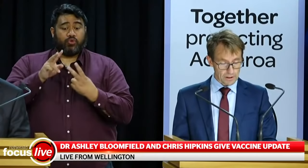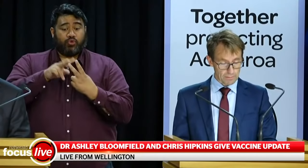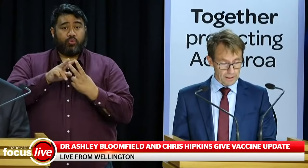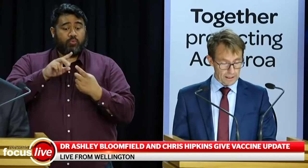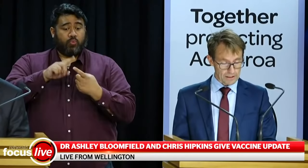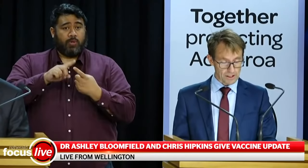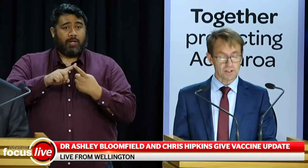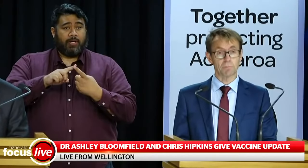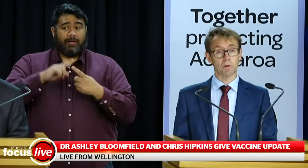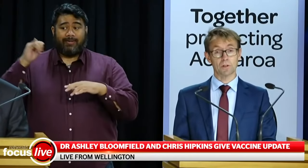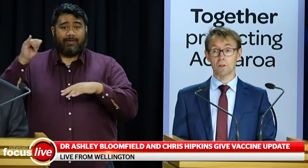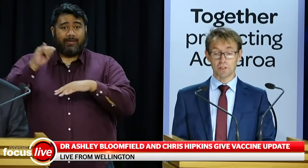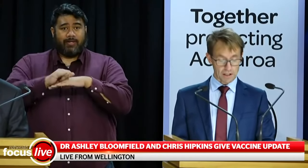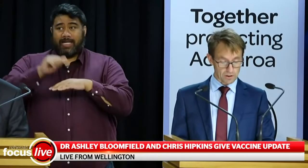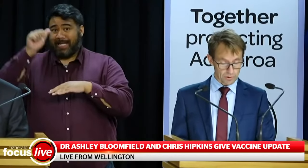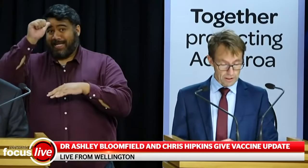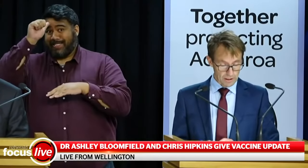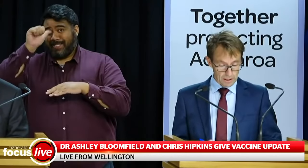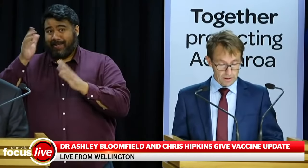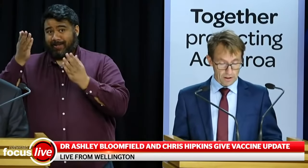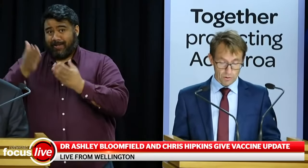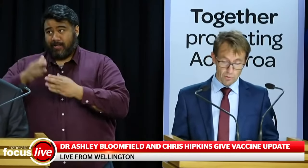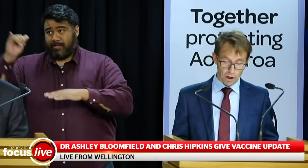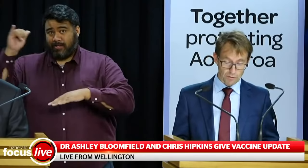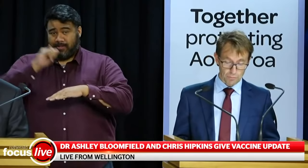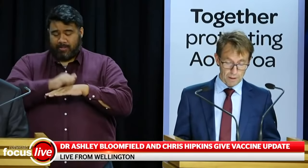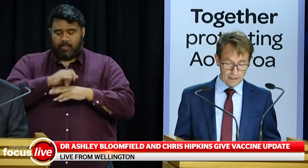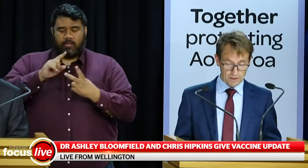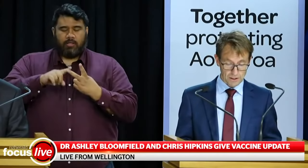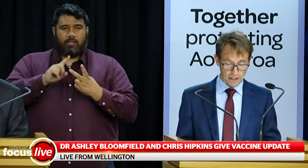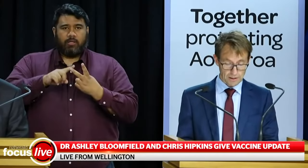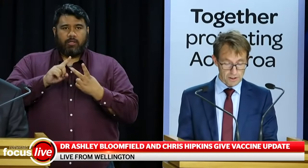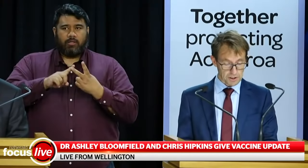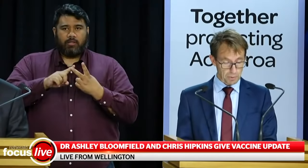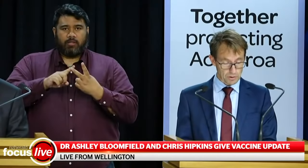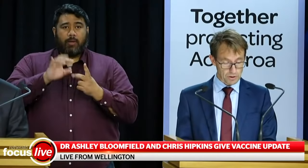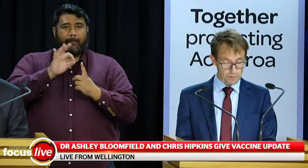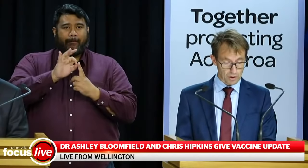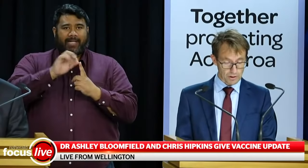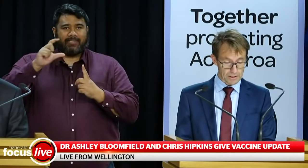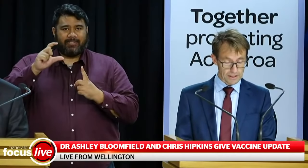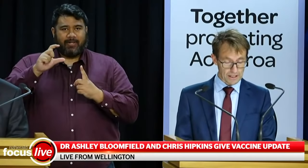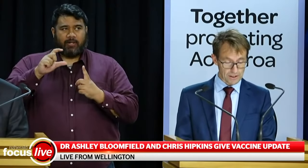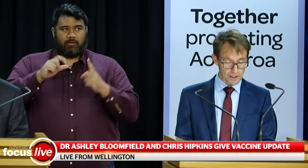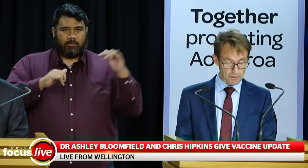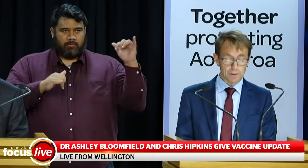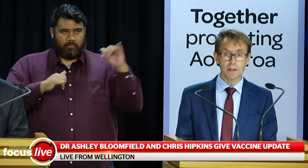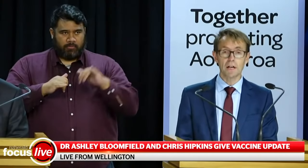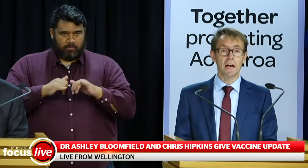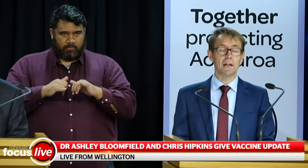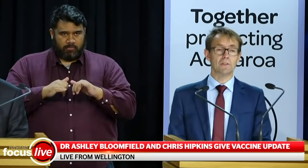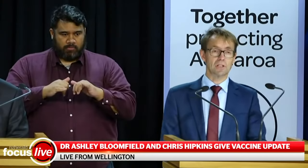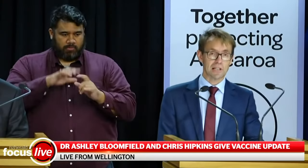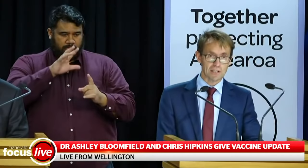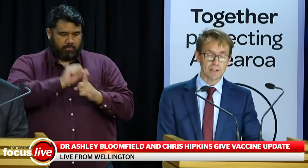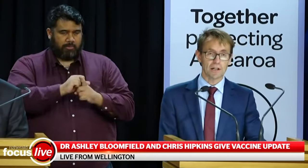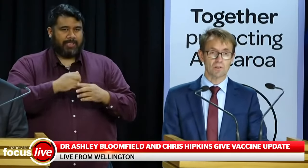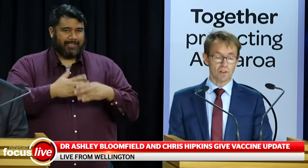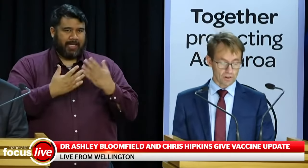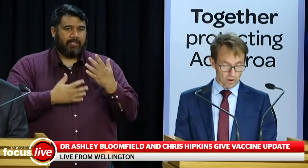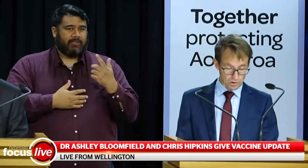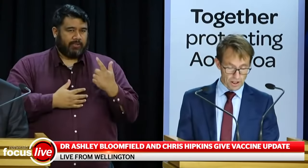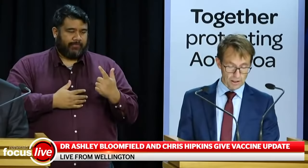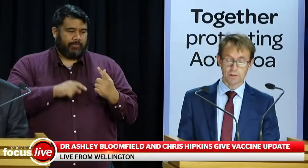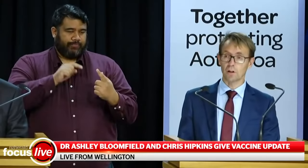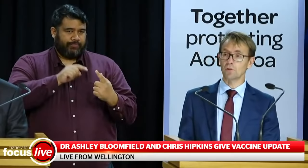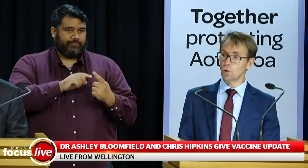from India and tested positive on day 3. The other arrived from Pakistan, testing positive on day 7. And this latter case